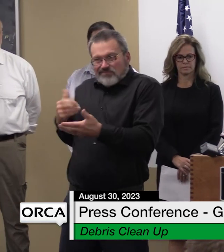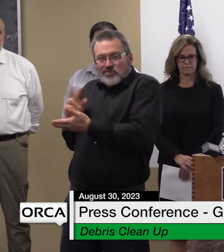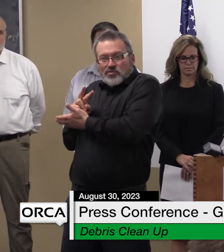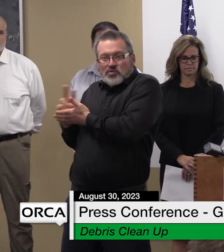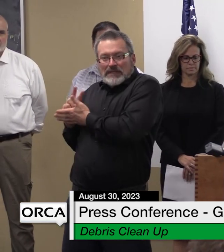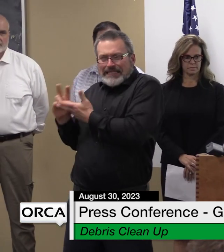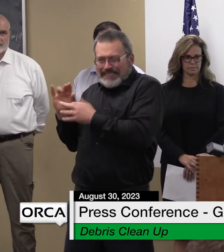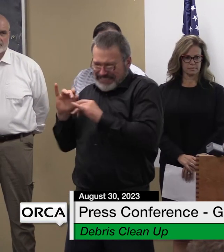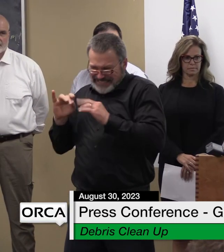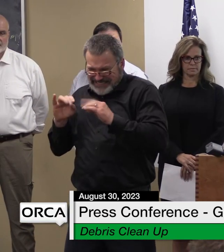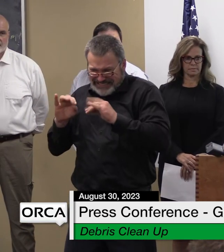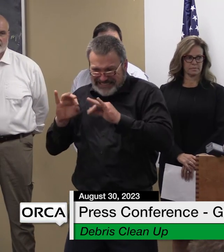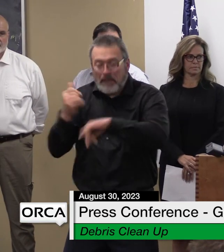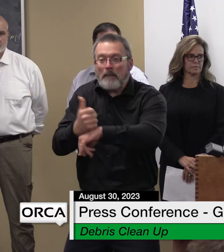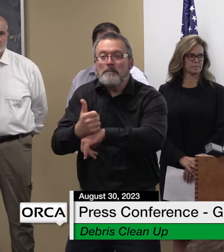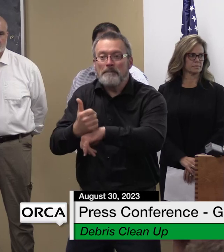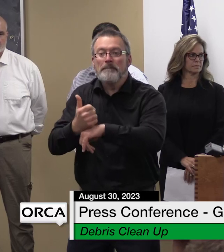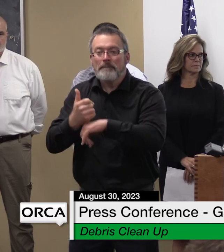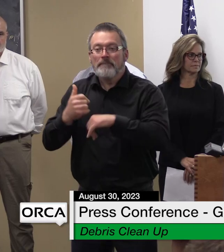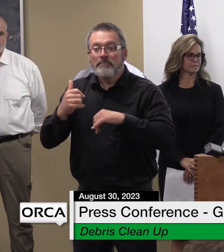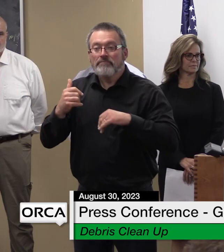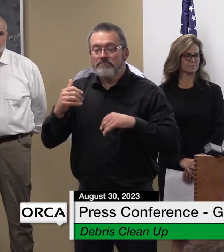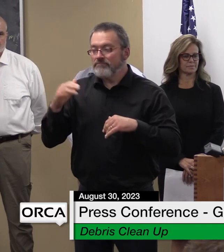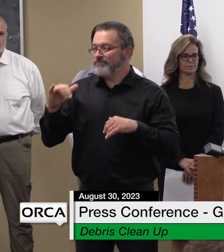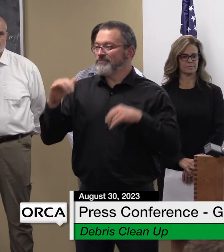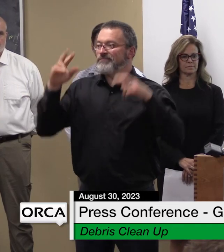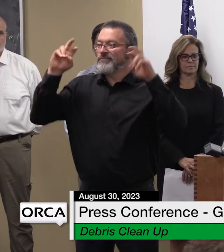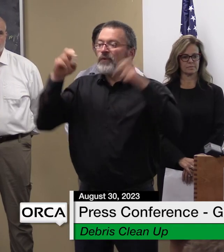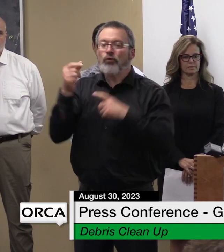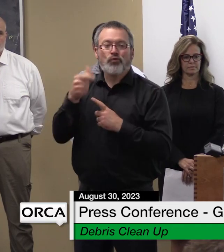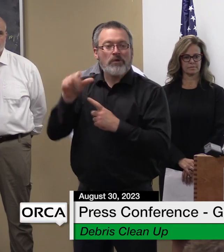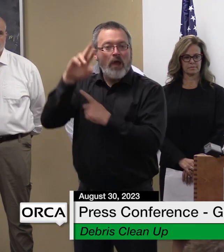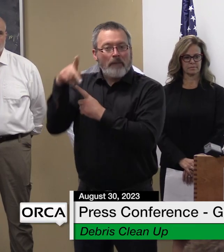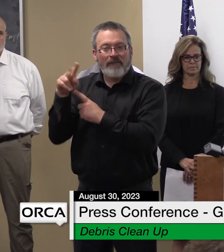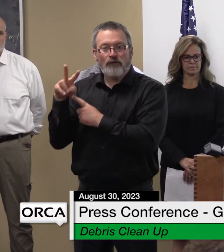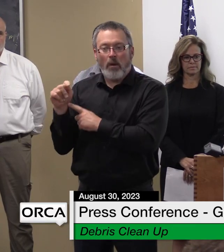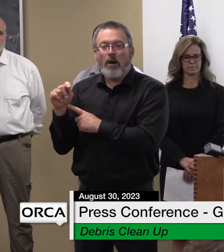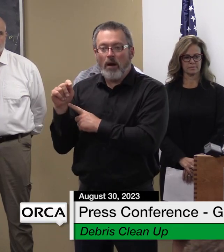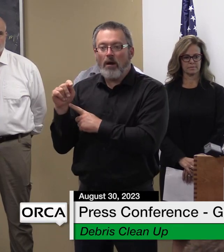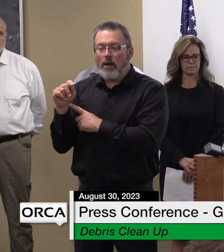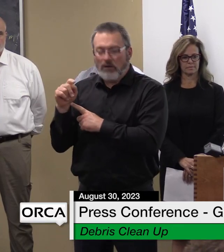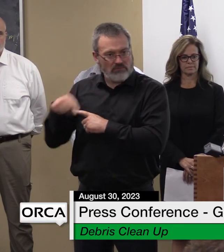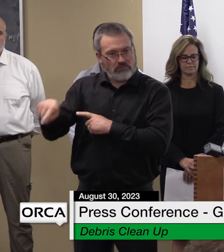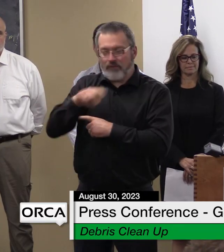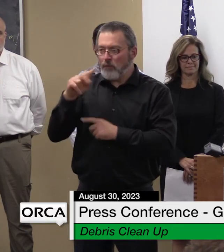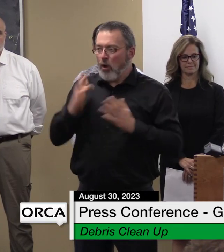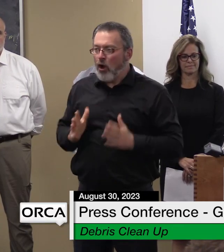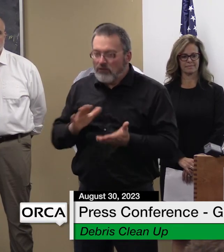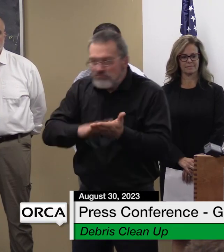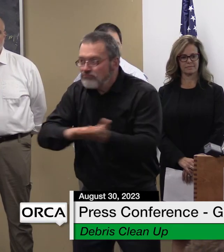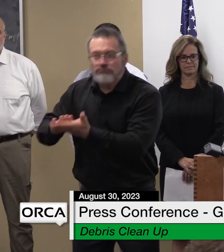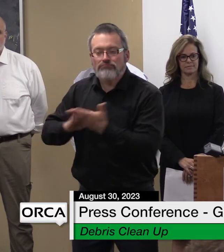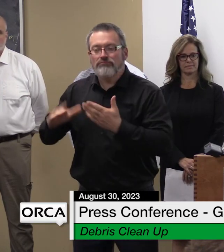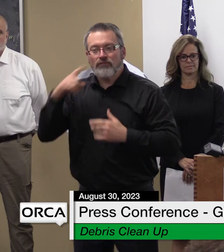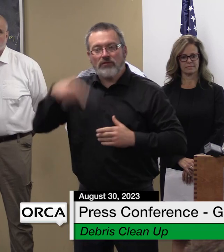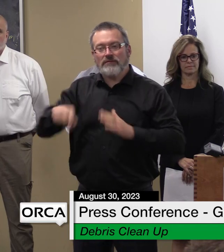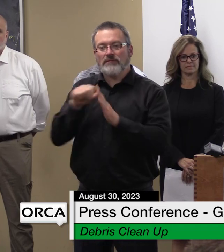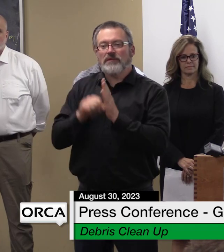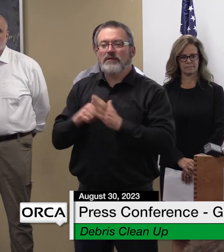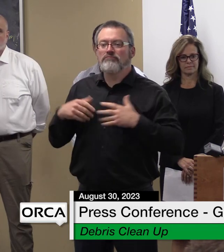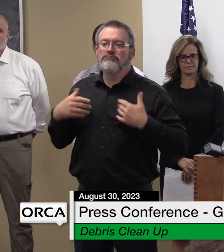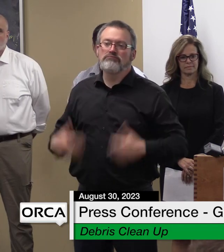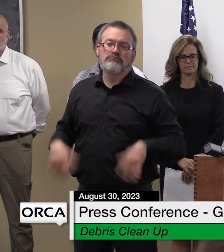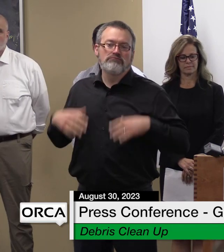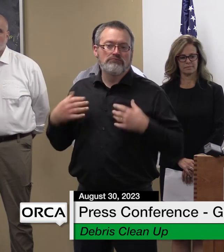I want to thank Green Up Vermont, their local coordinators, Ernie Bach at New England Subaru, and all their partners for